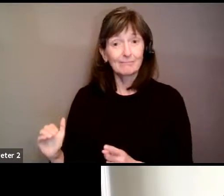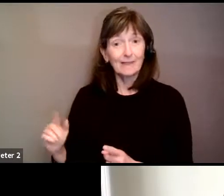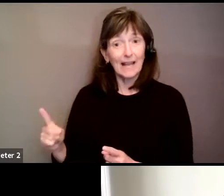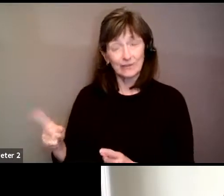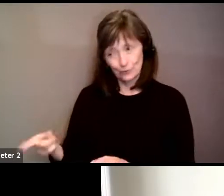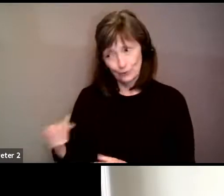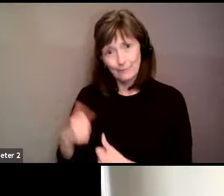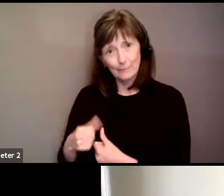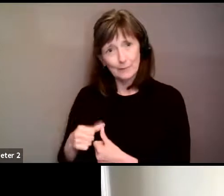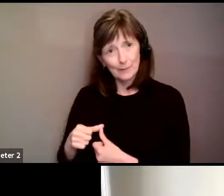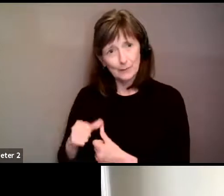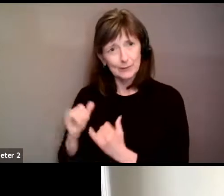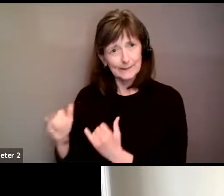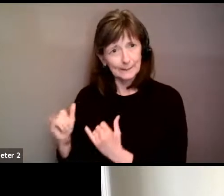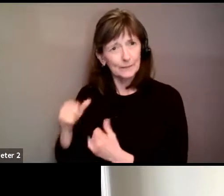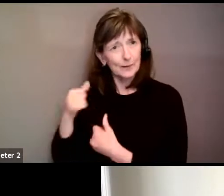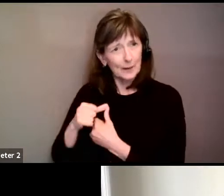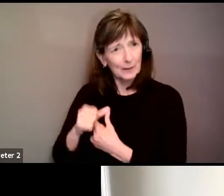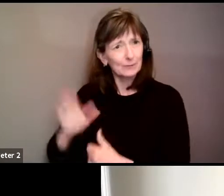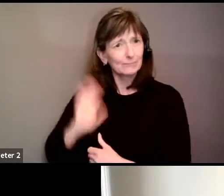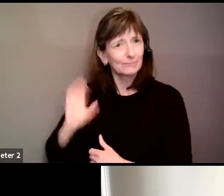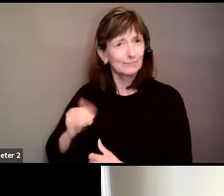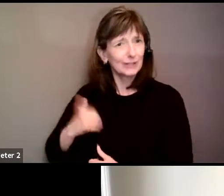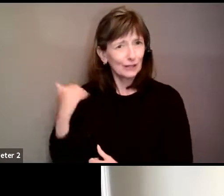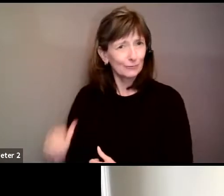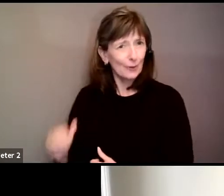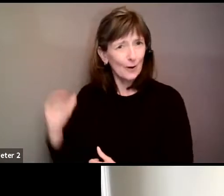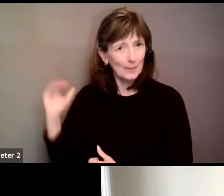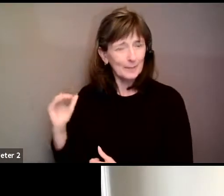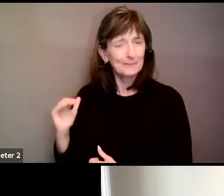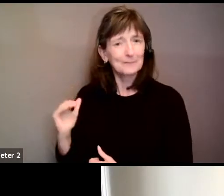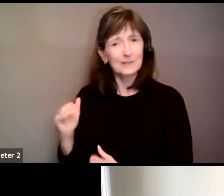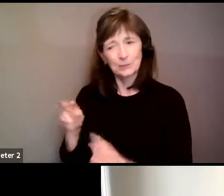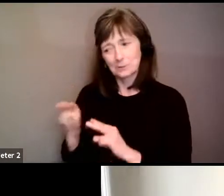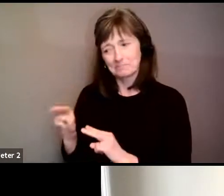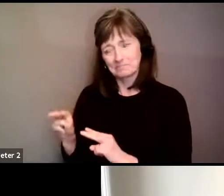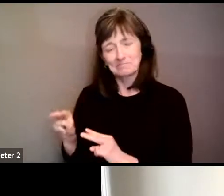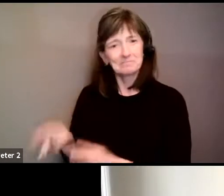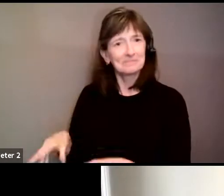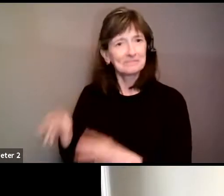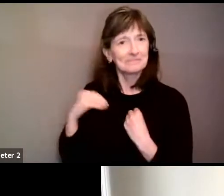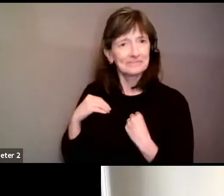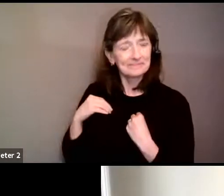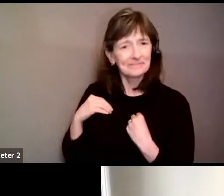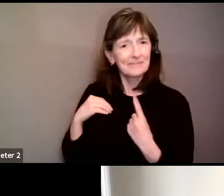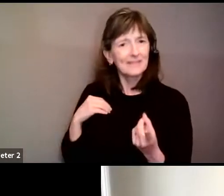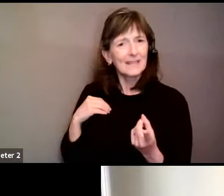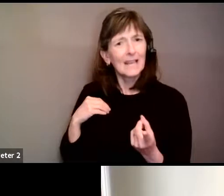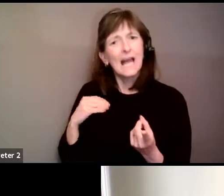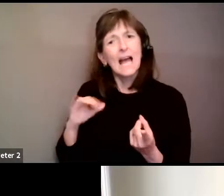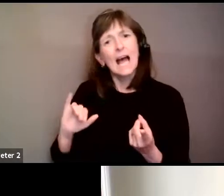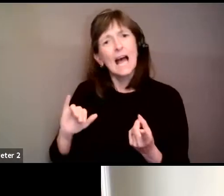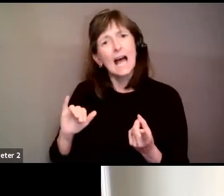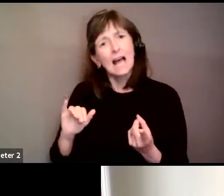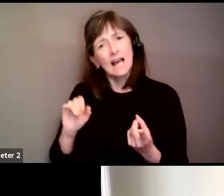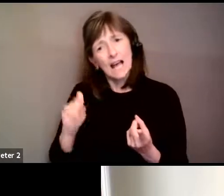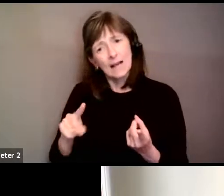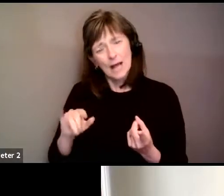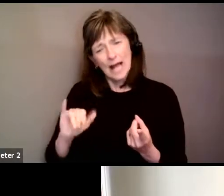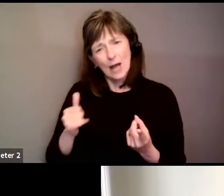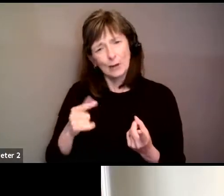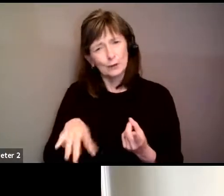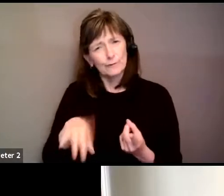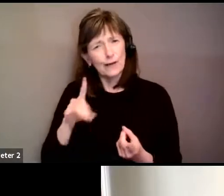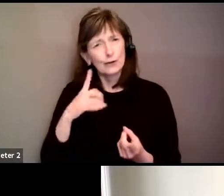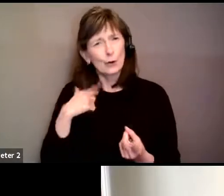young age. I wanted to ask you how you found how you can speak to finding courage in that moment, because that's